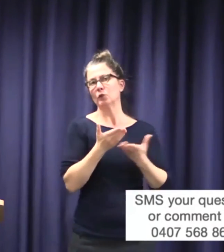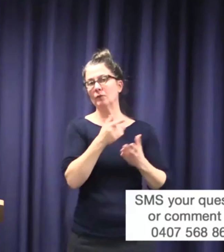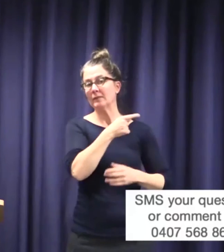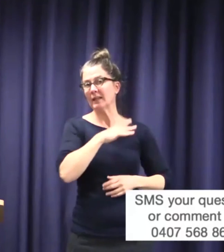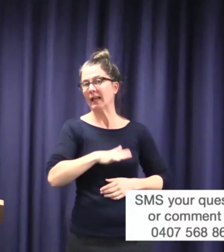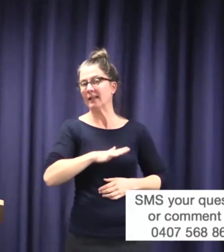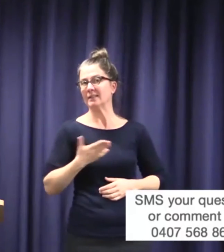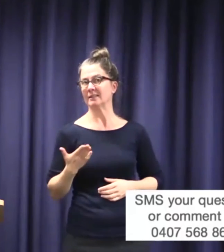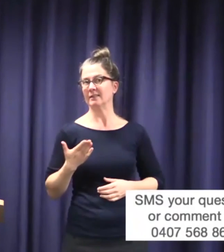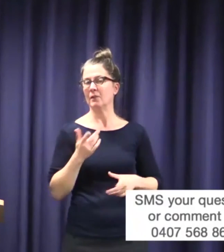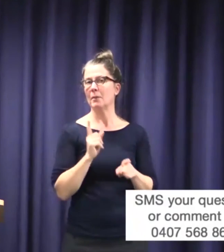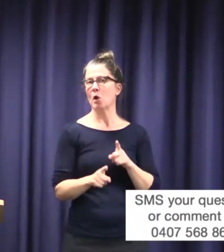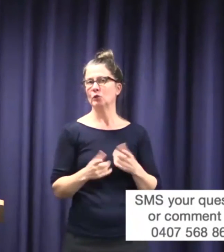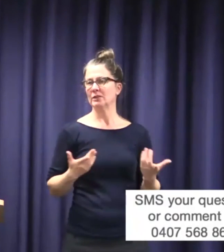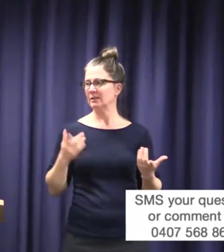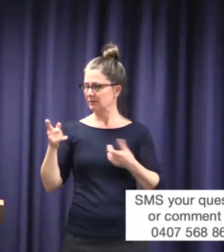who need it the most.